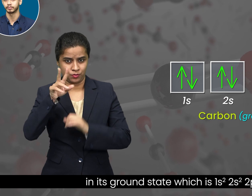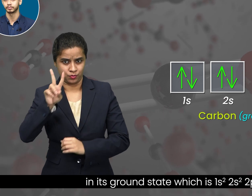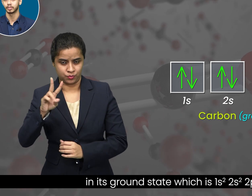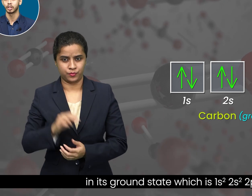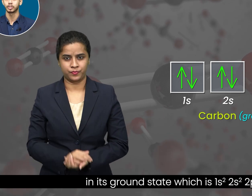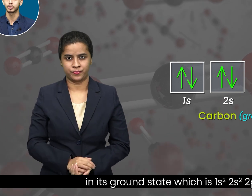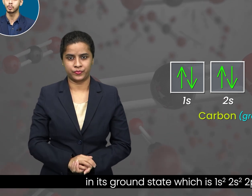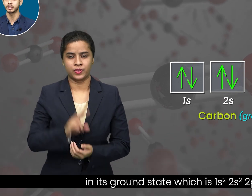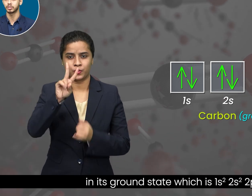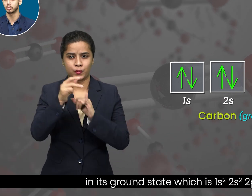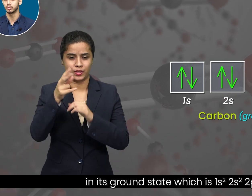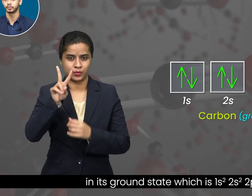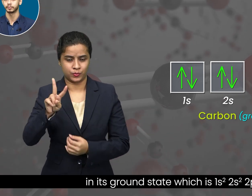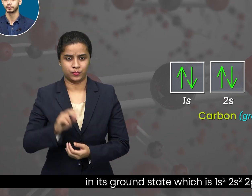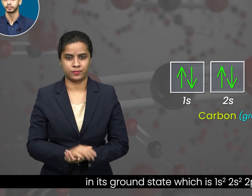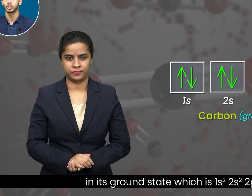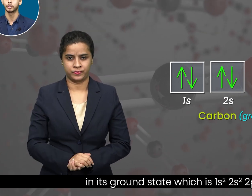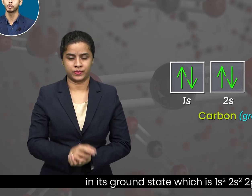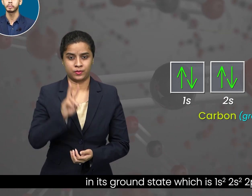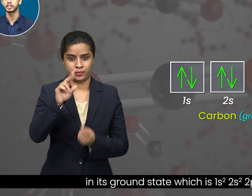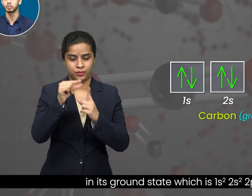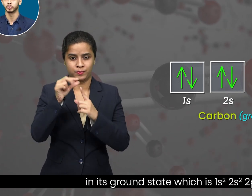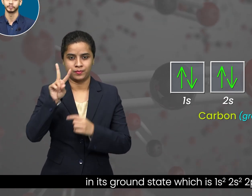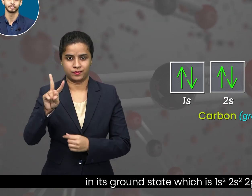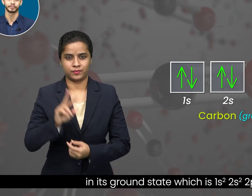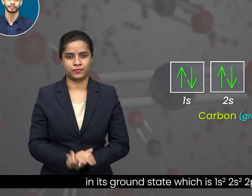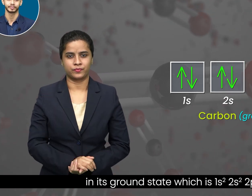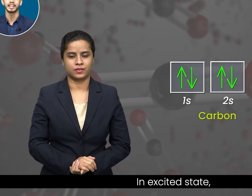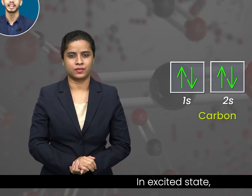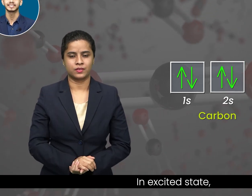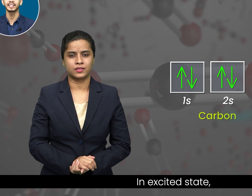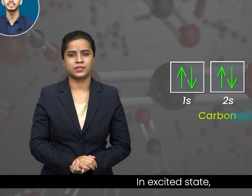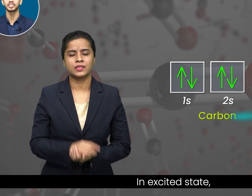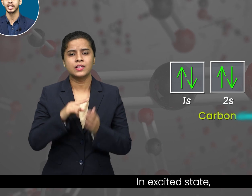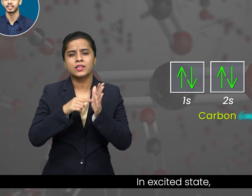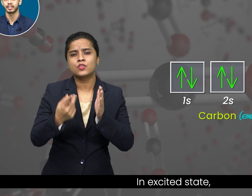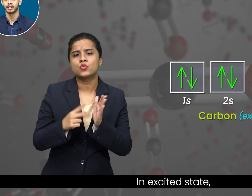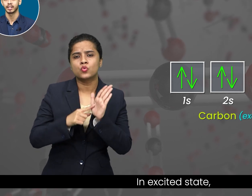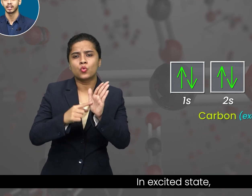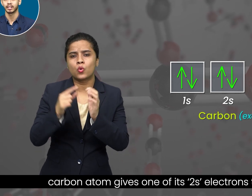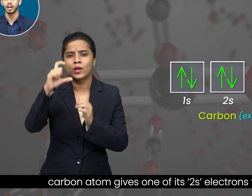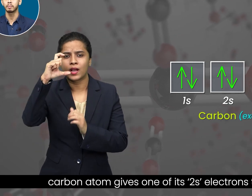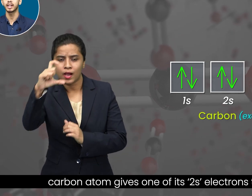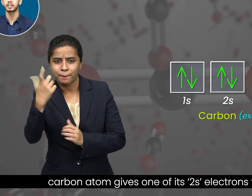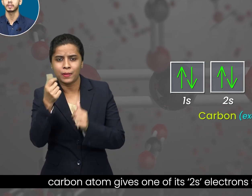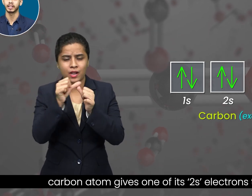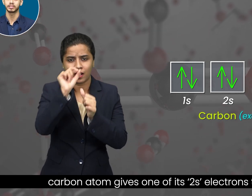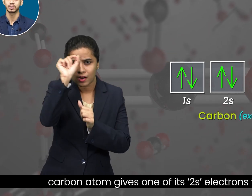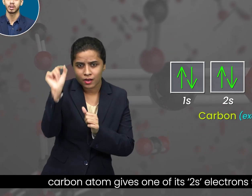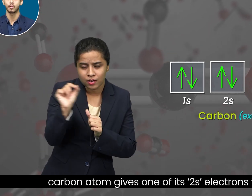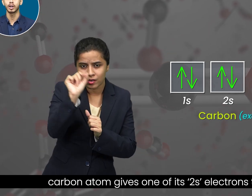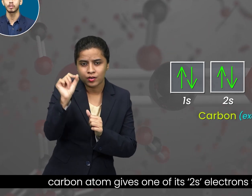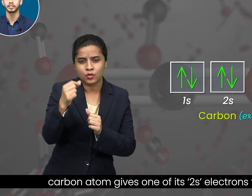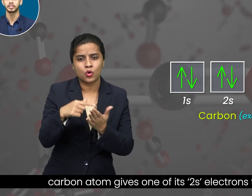1s2, 2s2, 2p2. In excited state, carbon atom